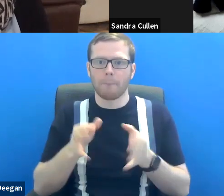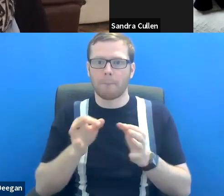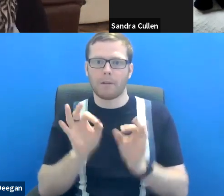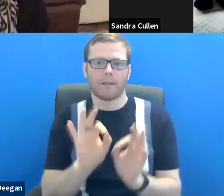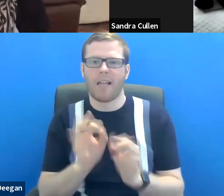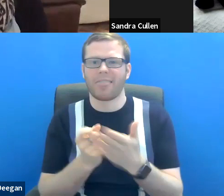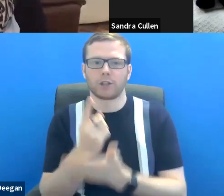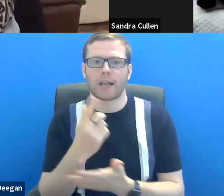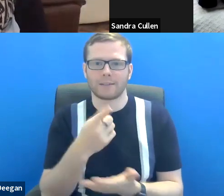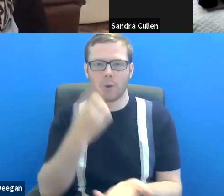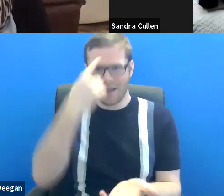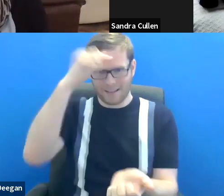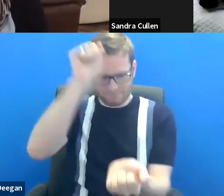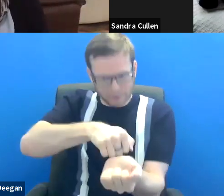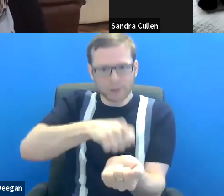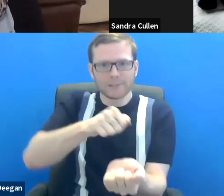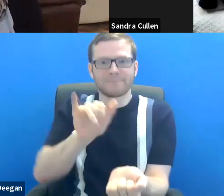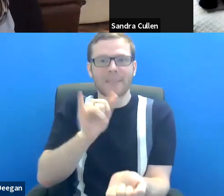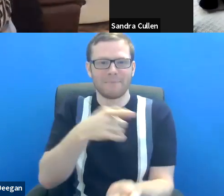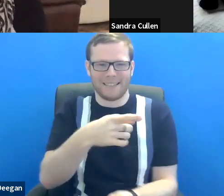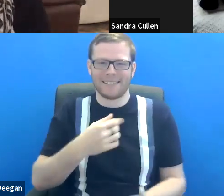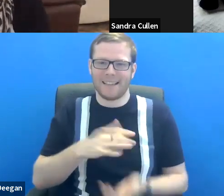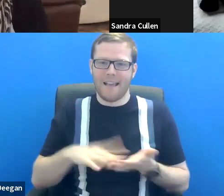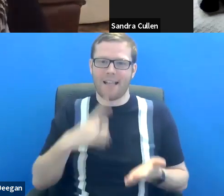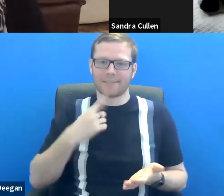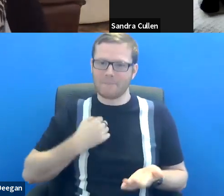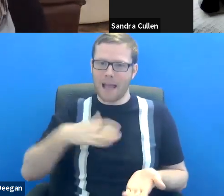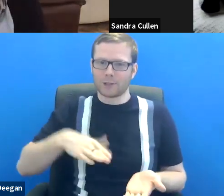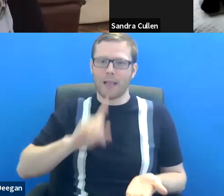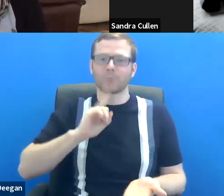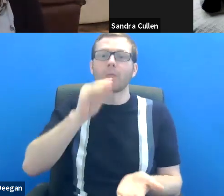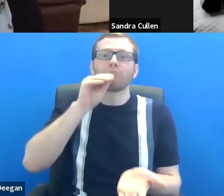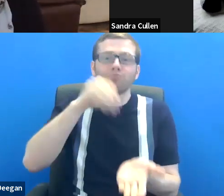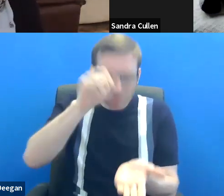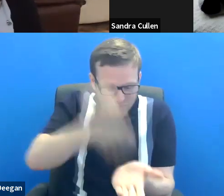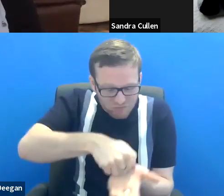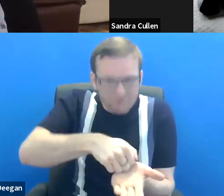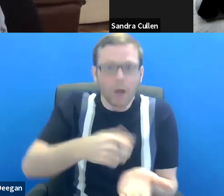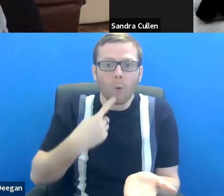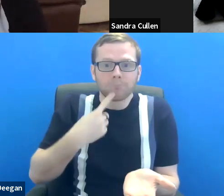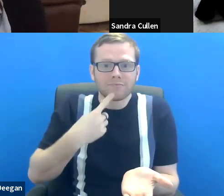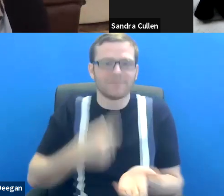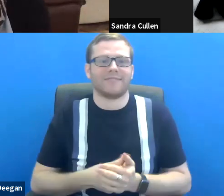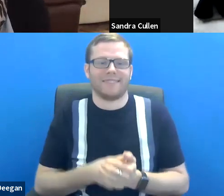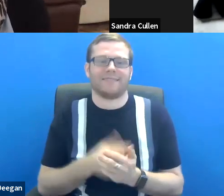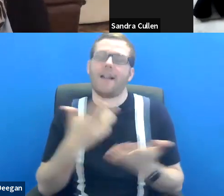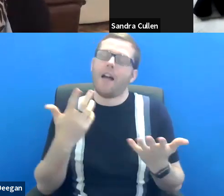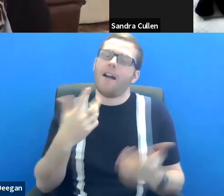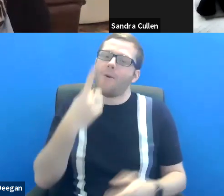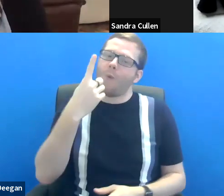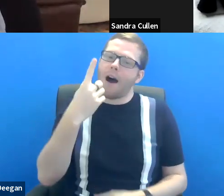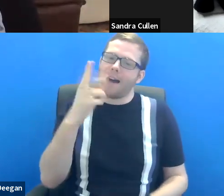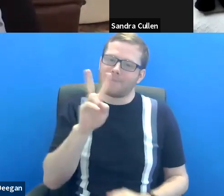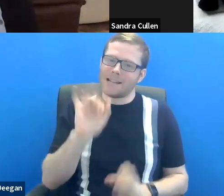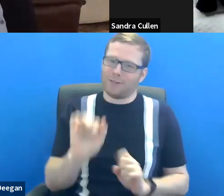that. Headbutt the baby. My toddler would definitely have headbutted the baby. Obviously have one parent on the